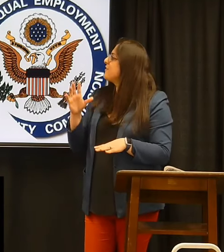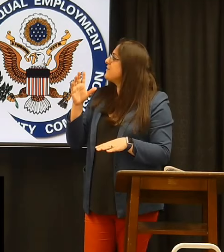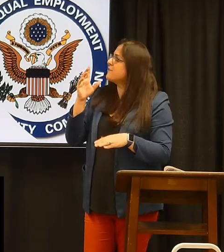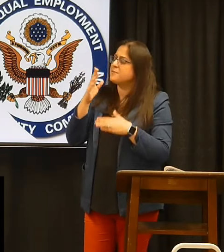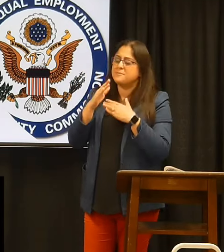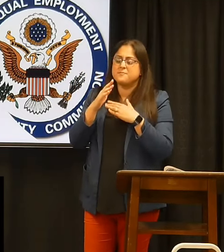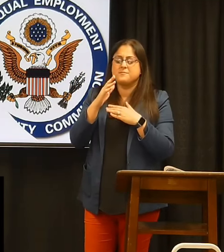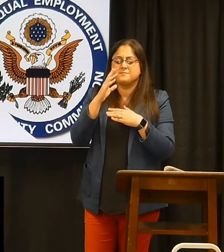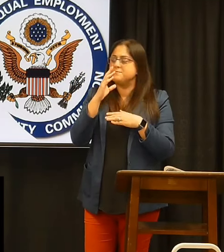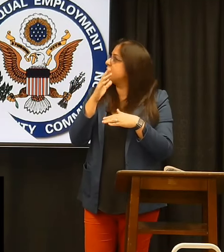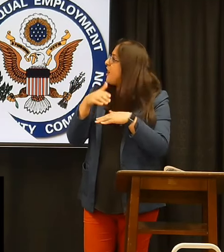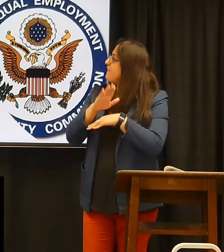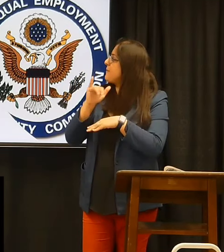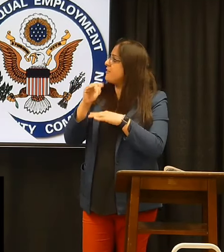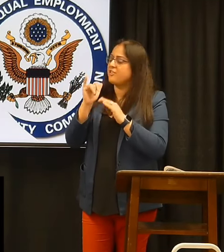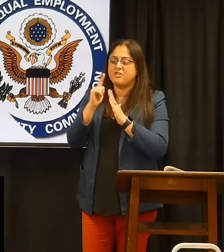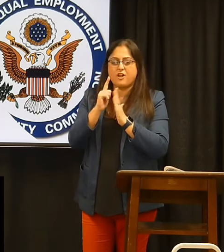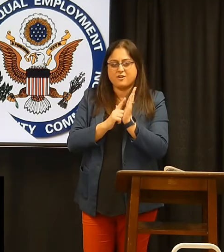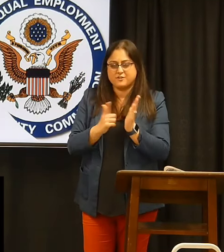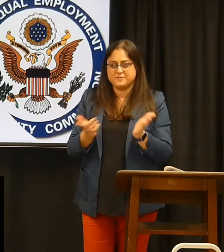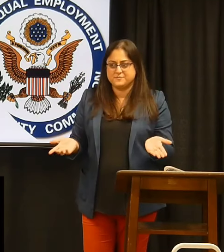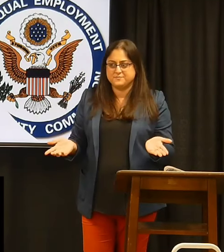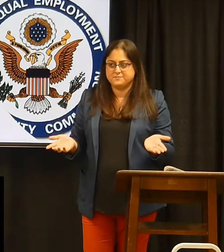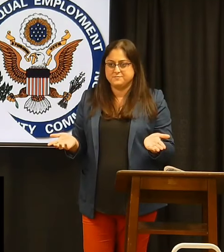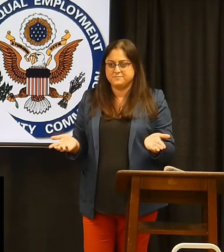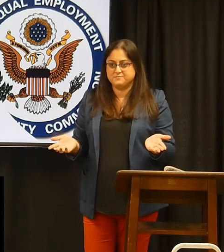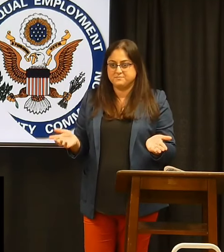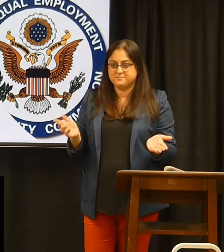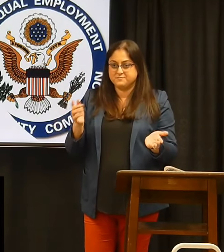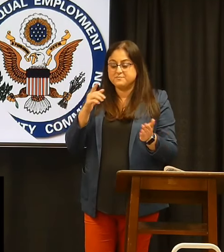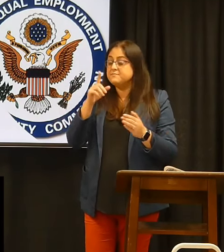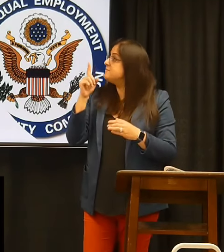So are all employers covered by the law?